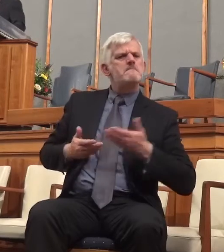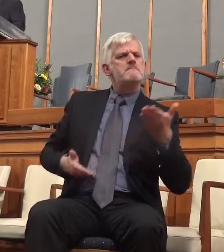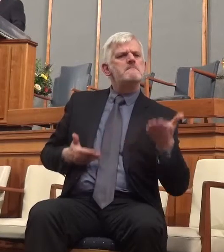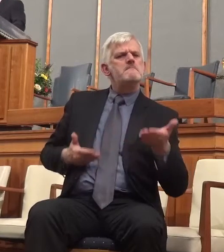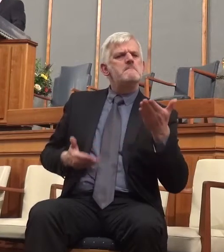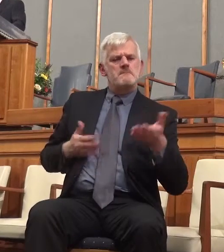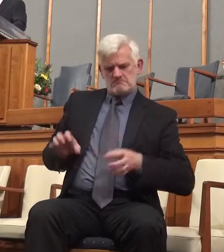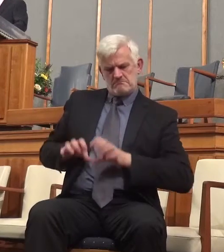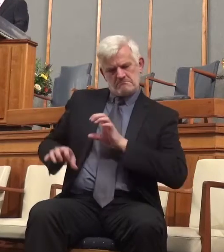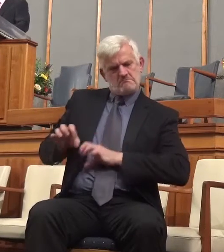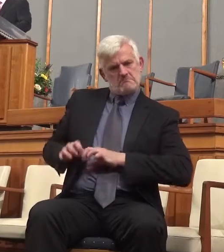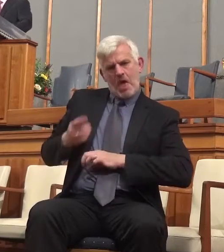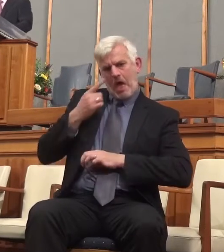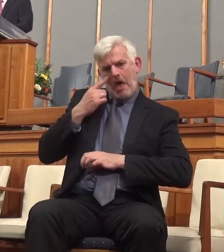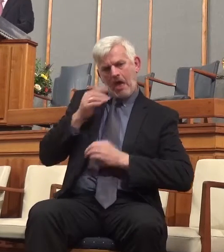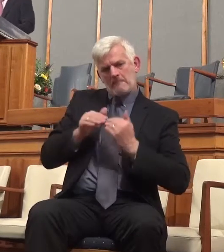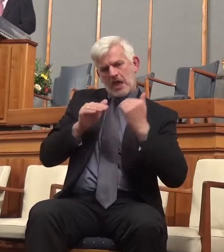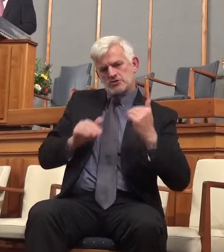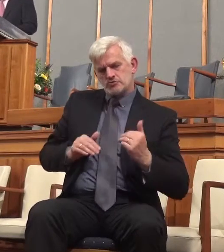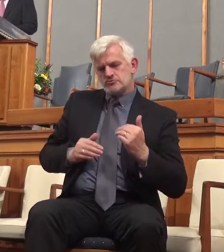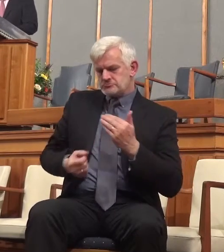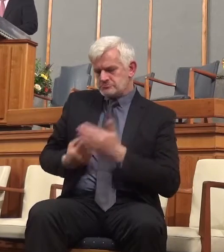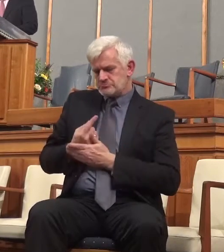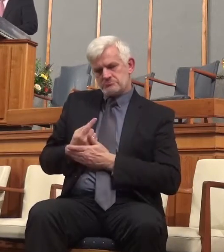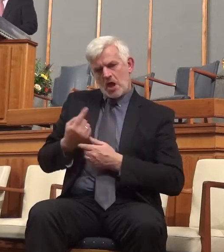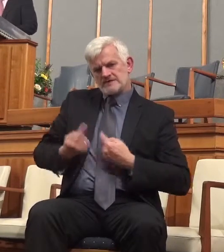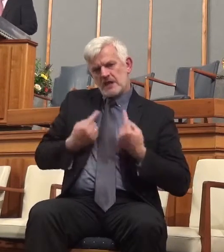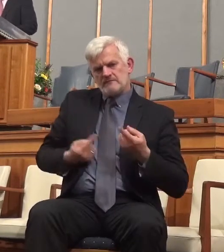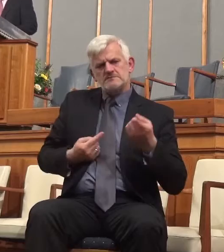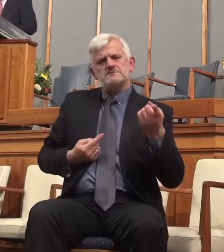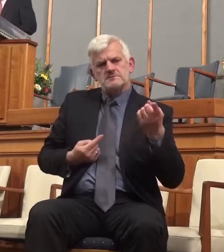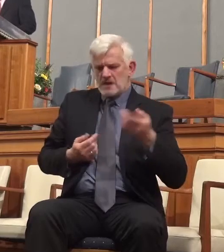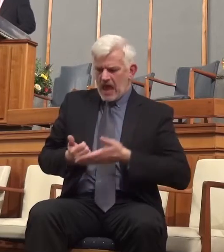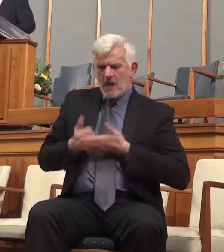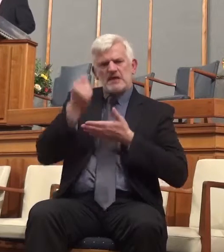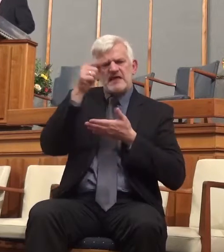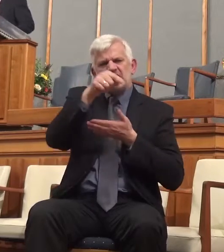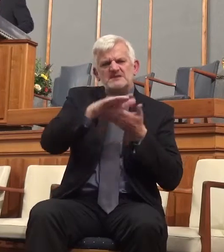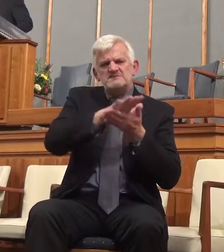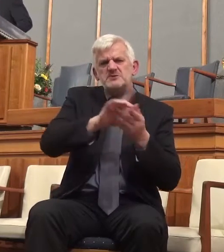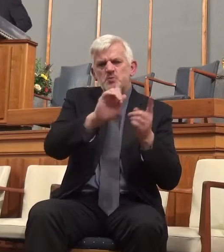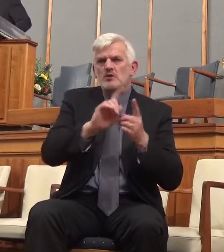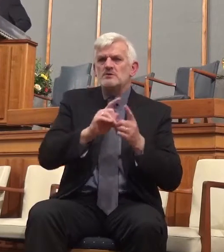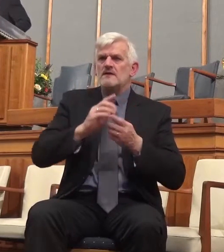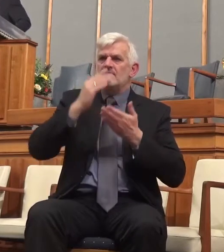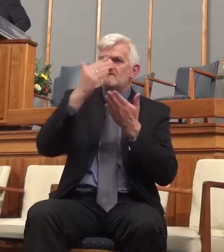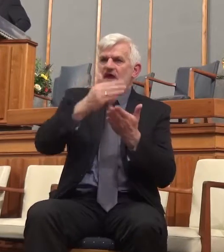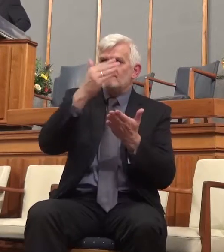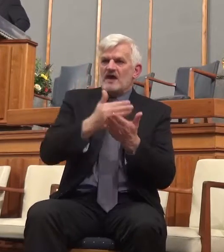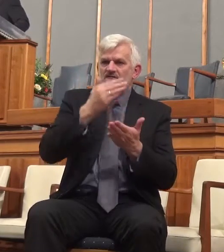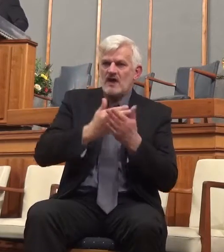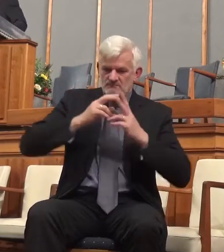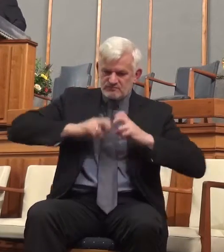by experimentation see if we can make these things happen and assist ourselves to explain them and why they happen.